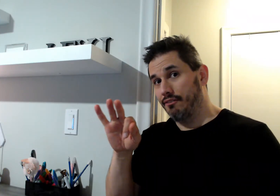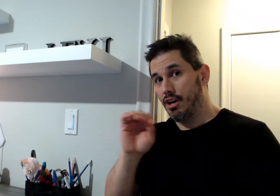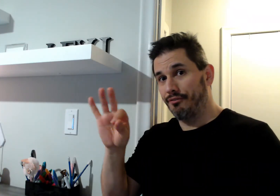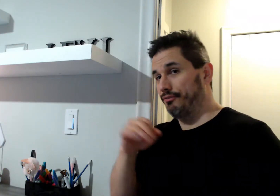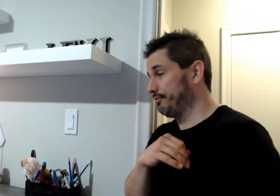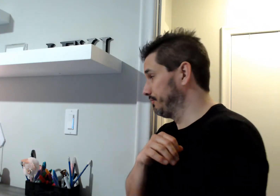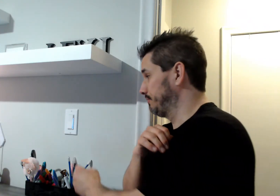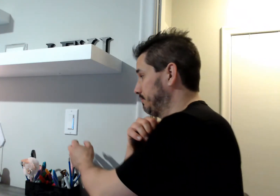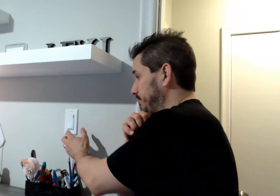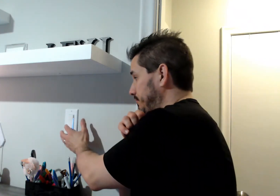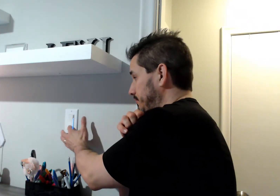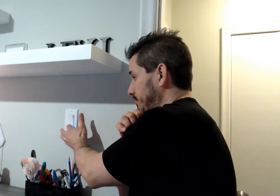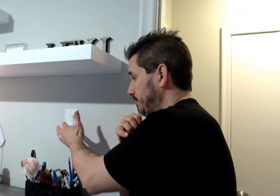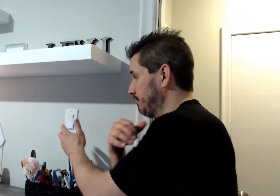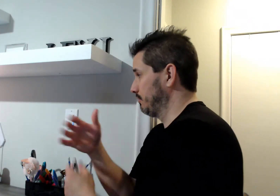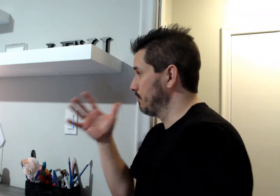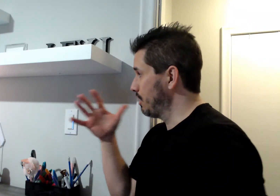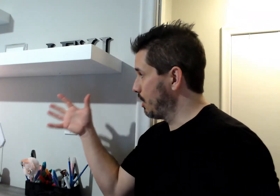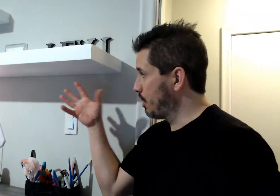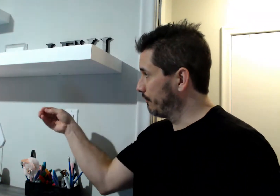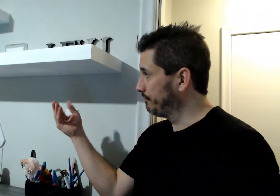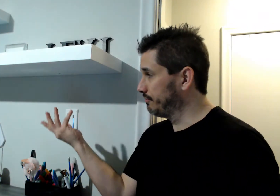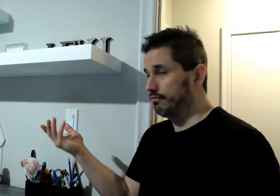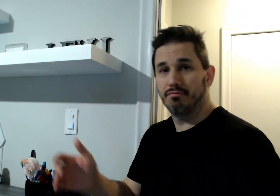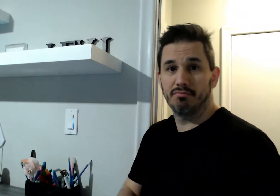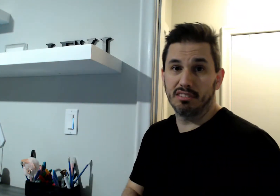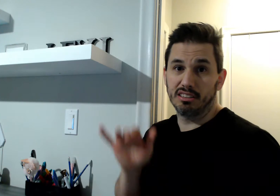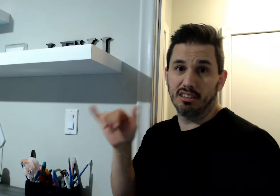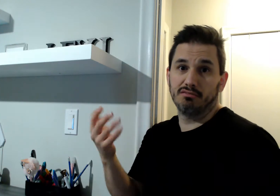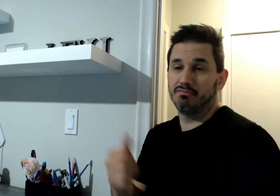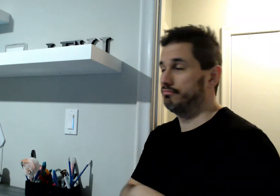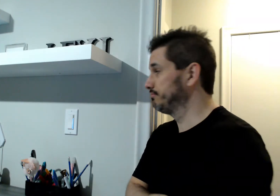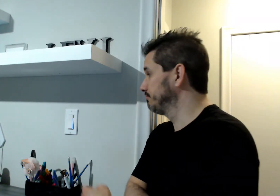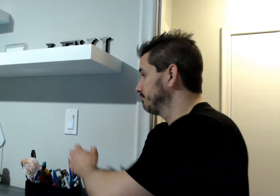Now I'll turn off that nanoleaf with that double tap. Simple as that.